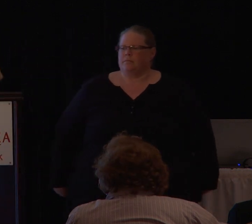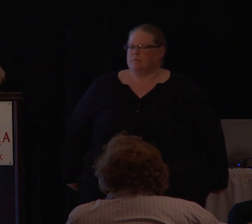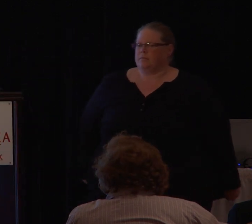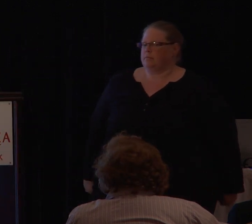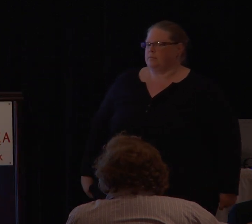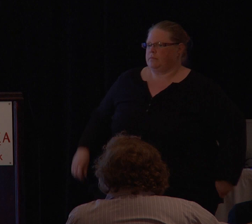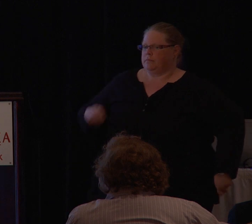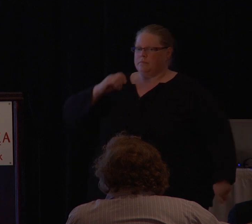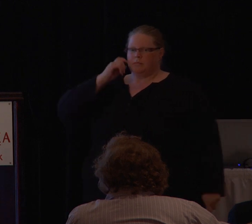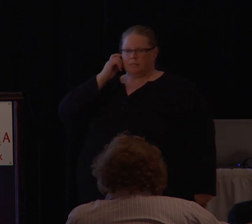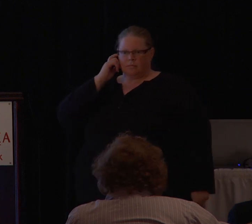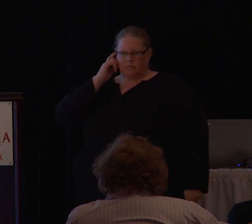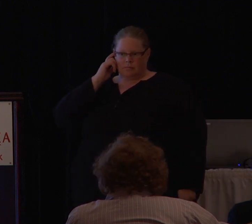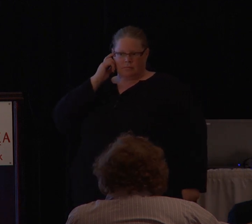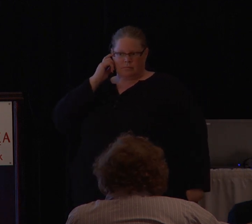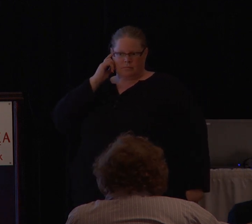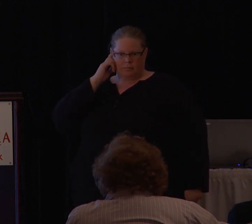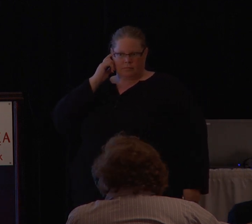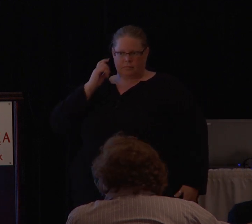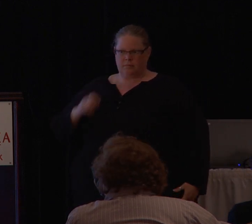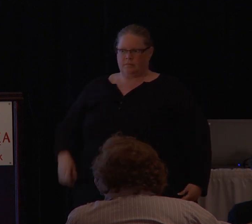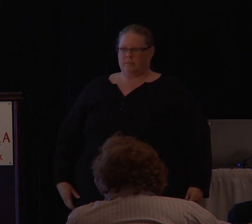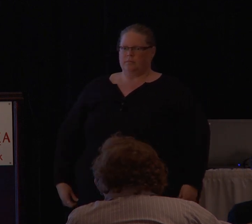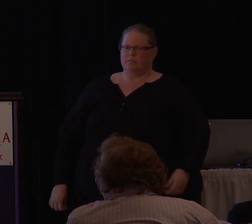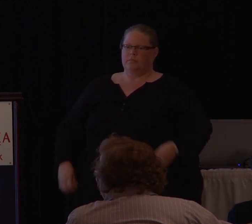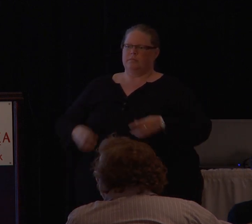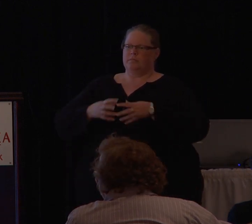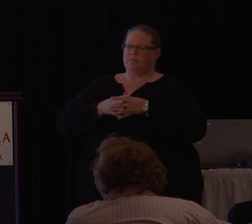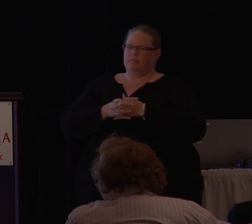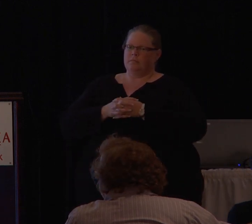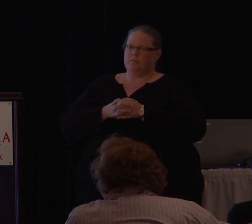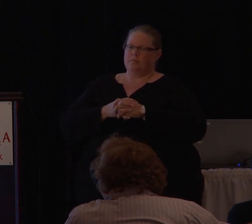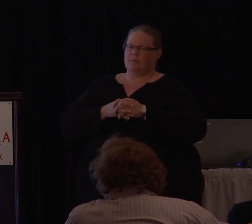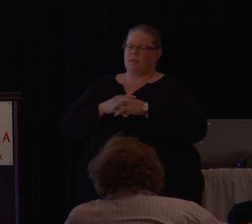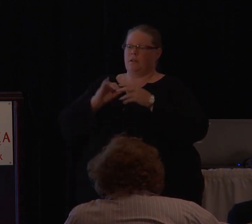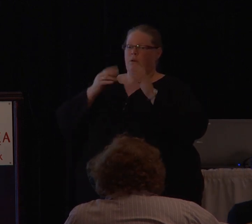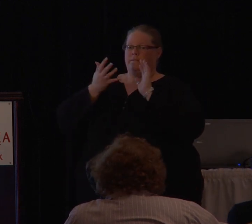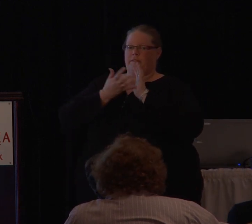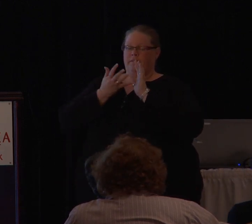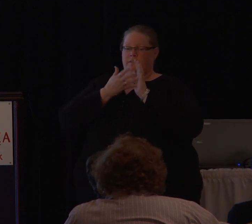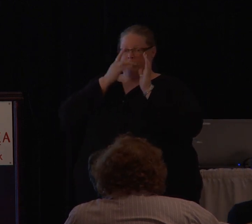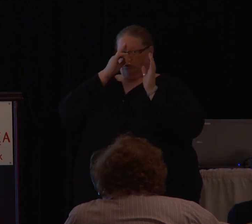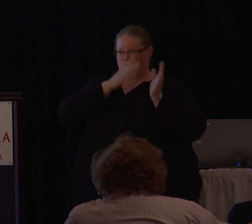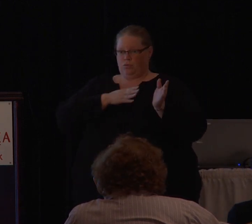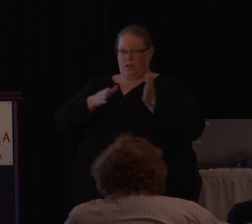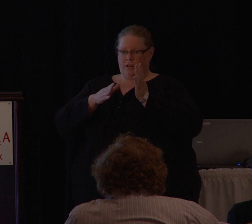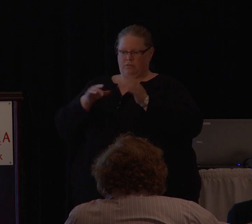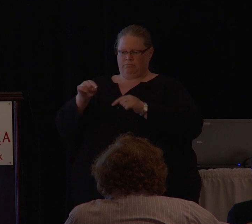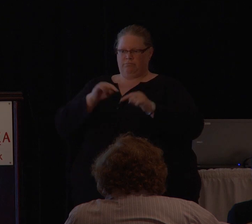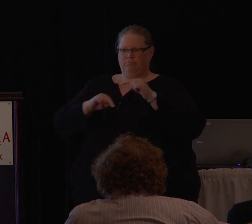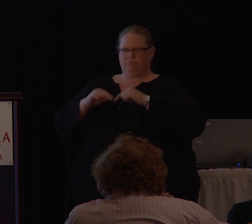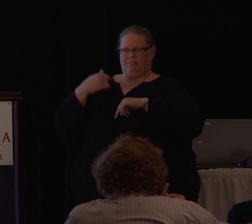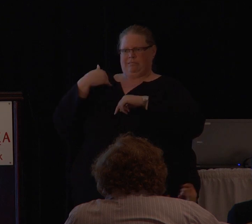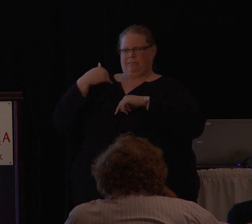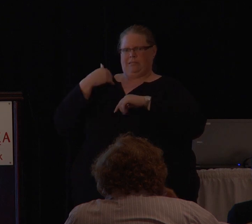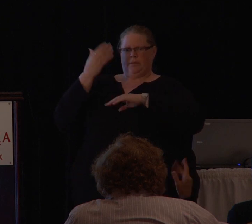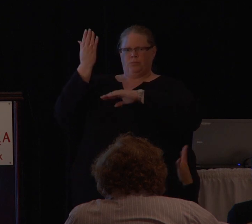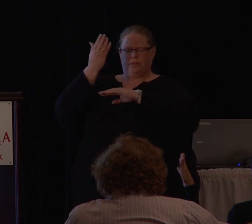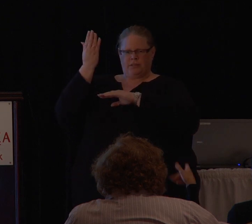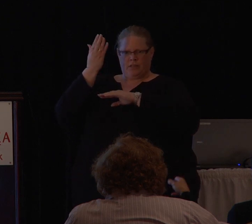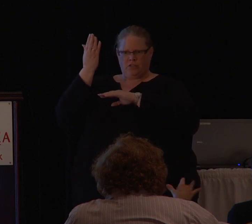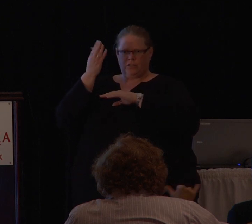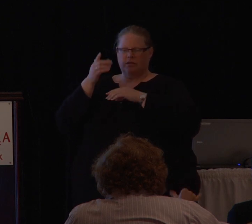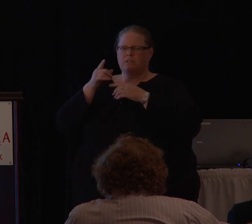And the fifth strategy, it relates back to the earlier presentation which we just heard, and that